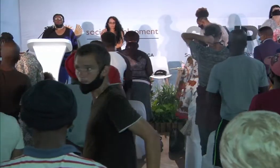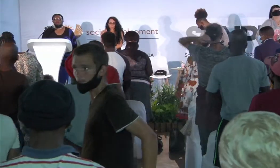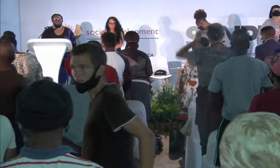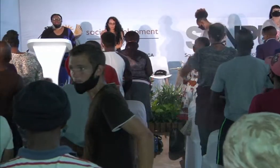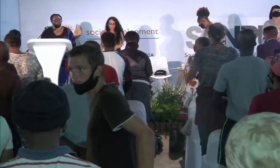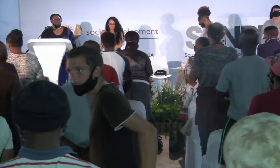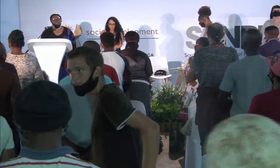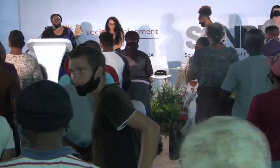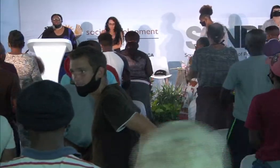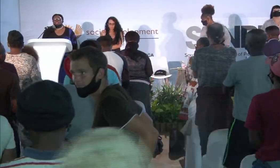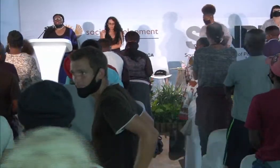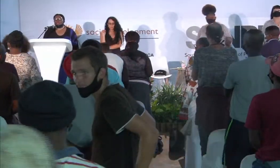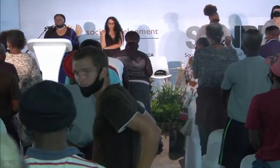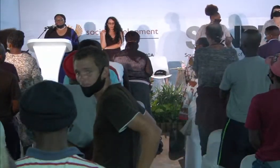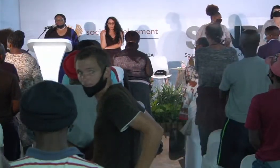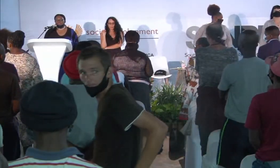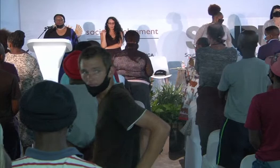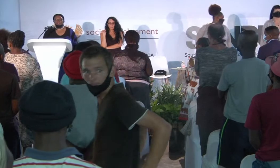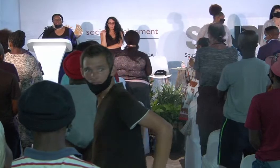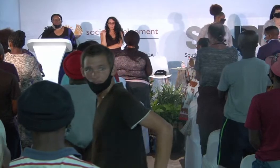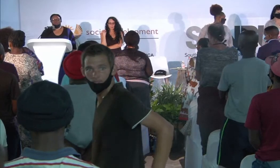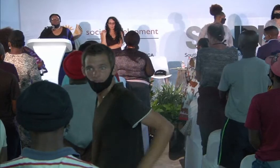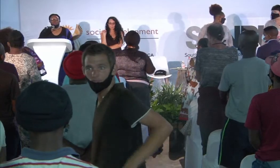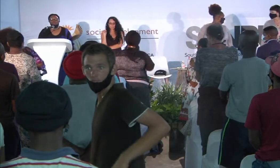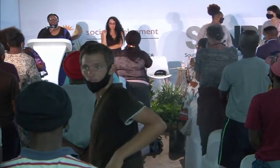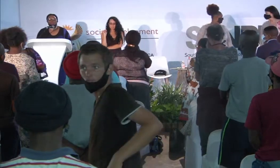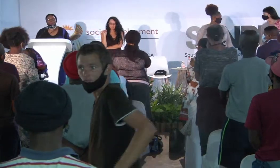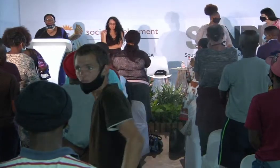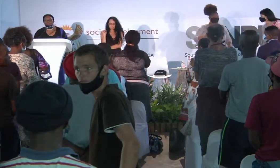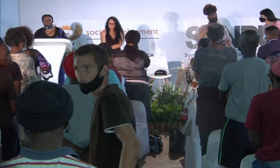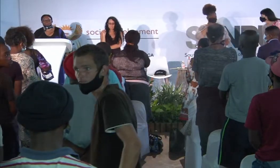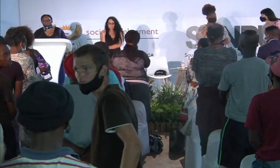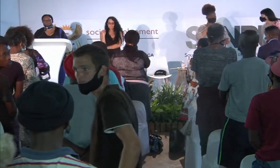The choir is going to lead us. Over to you, choir.